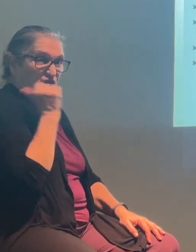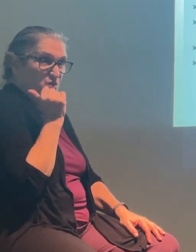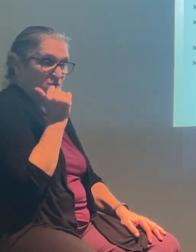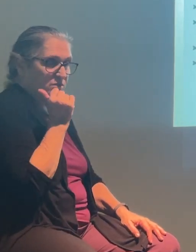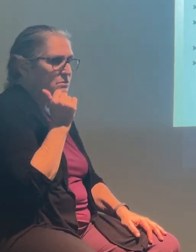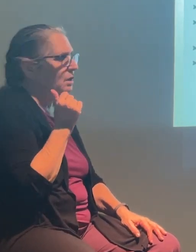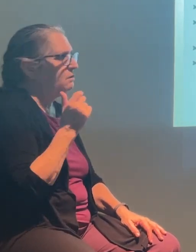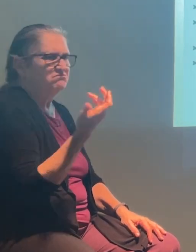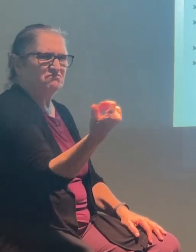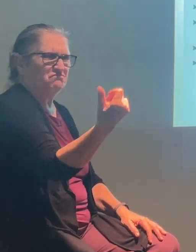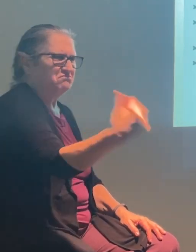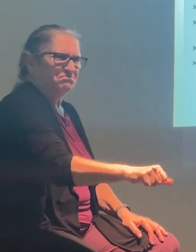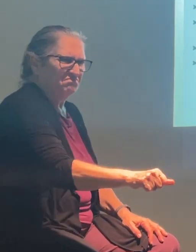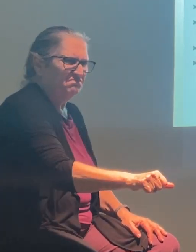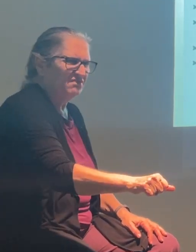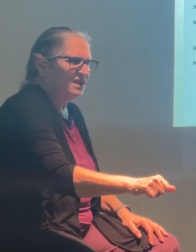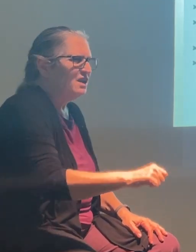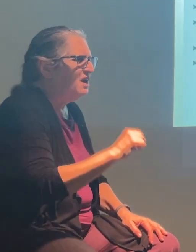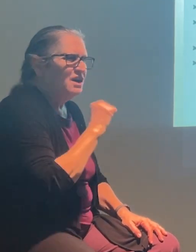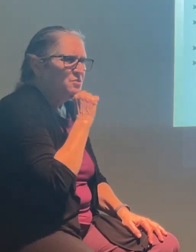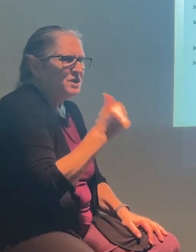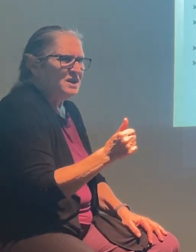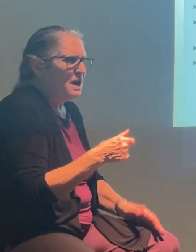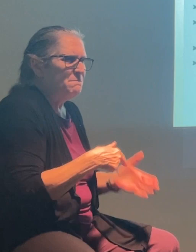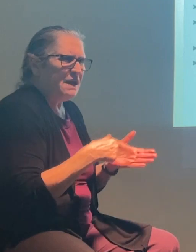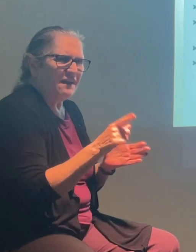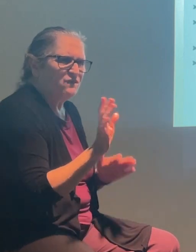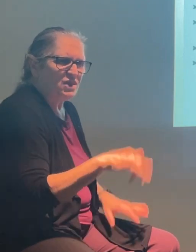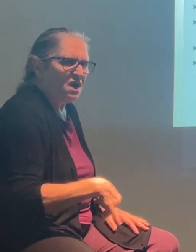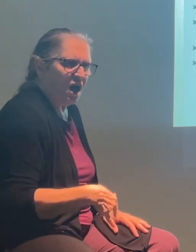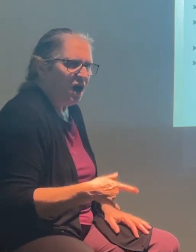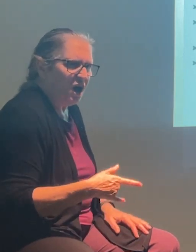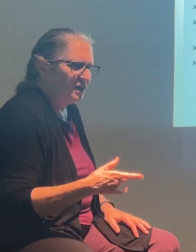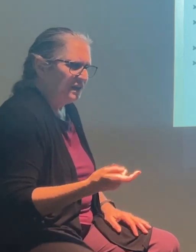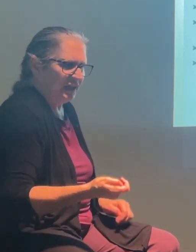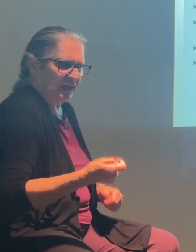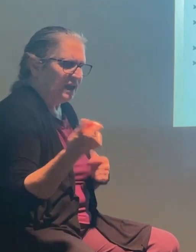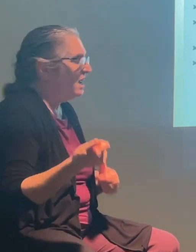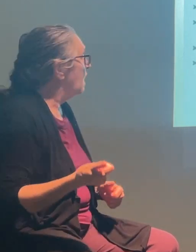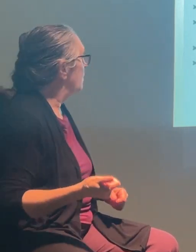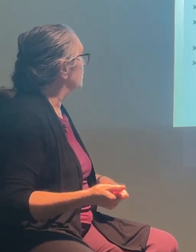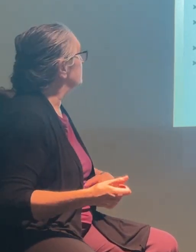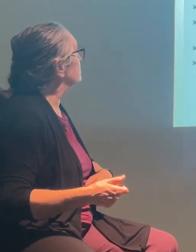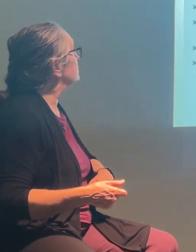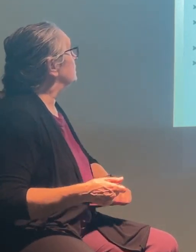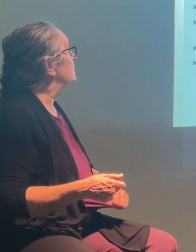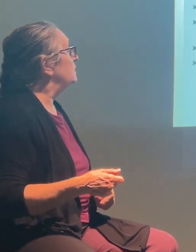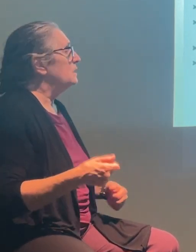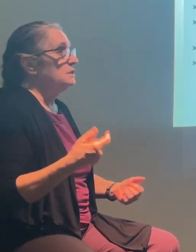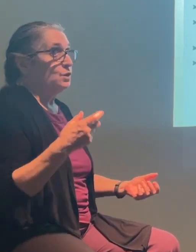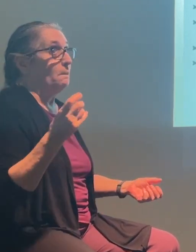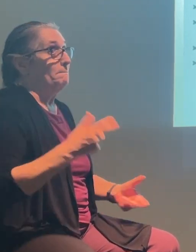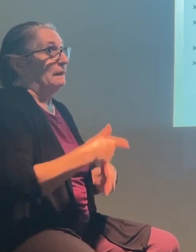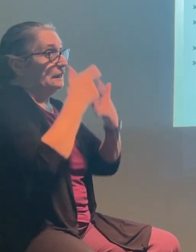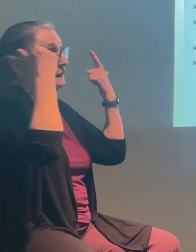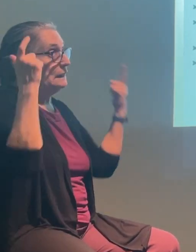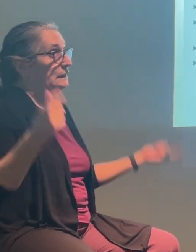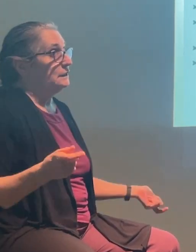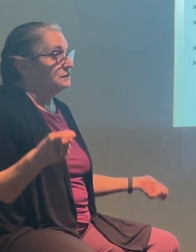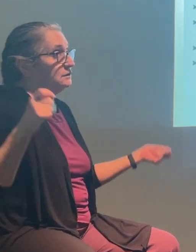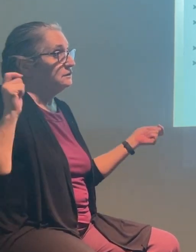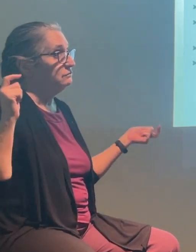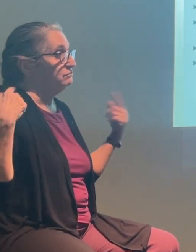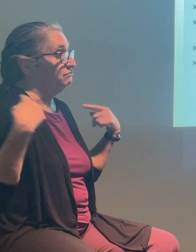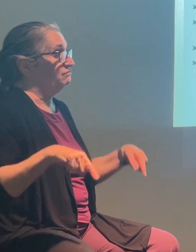rejected it, which means we're not paying for it. Like, get rid of that thing. So this is when the hoopla happened. So